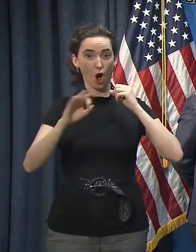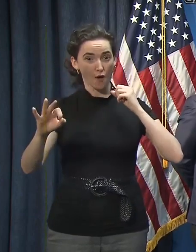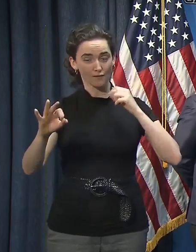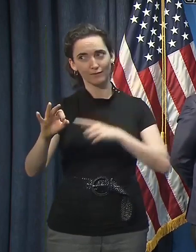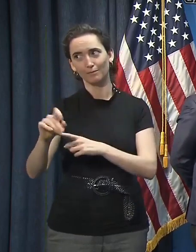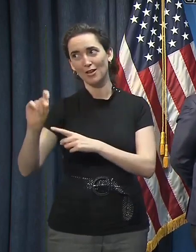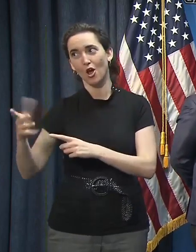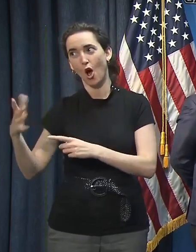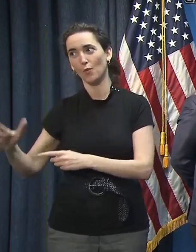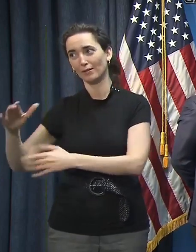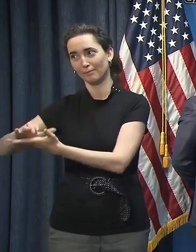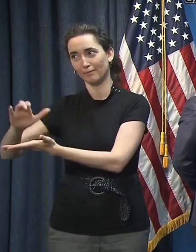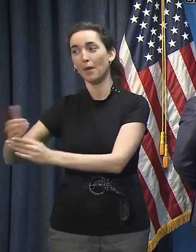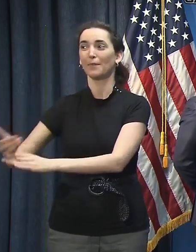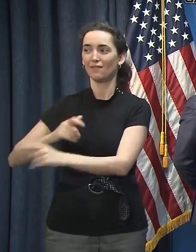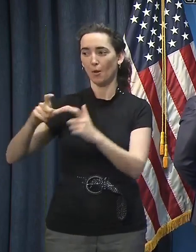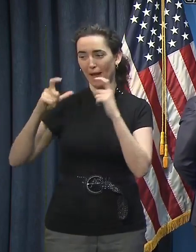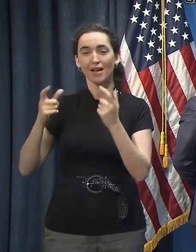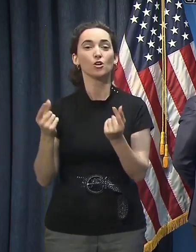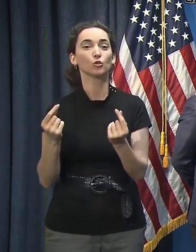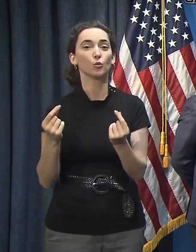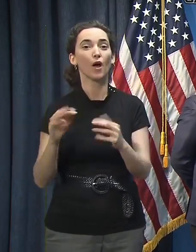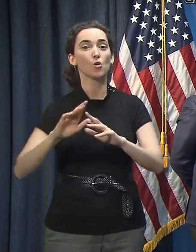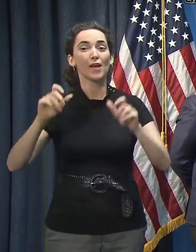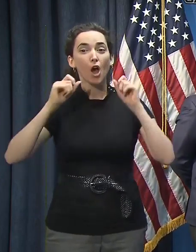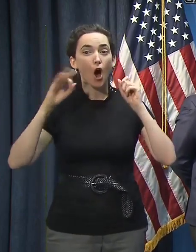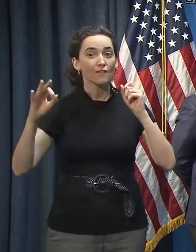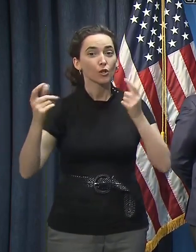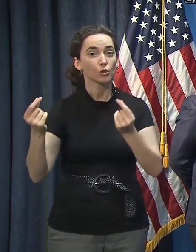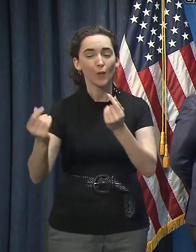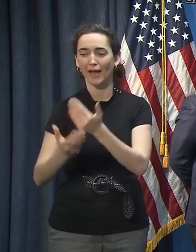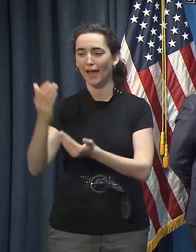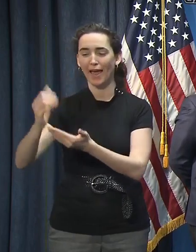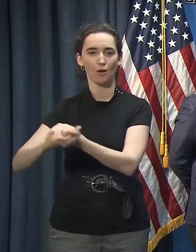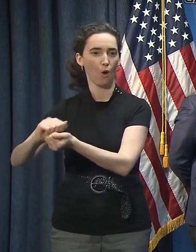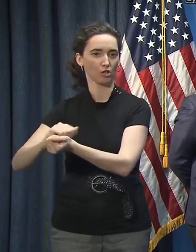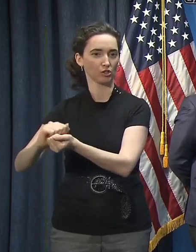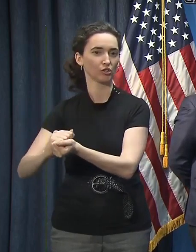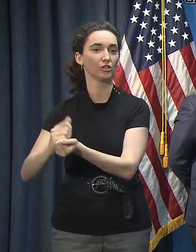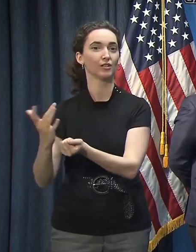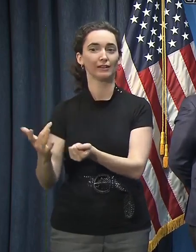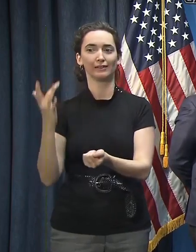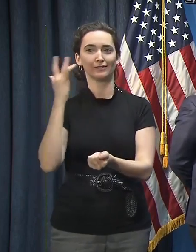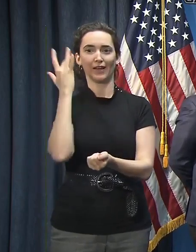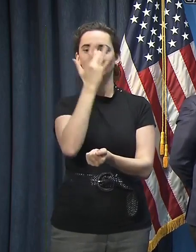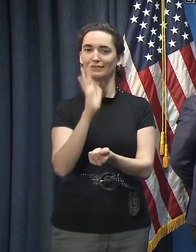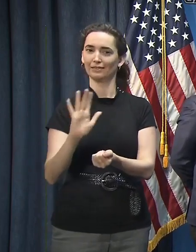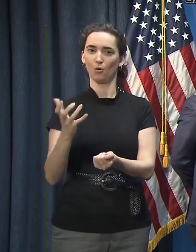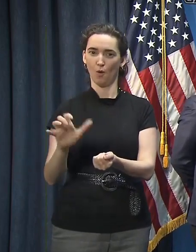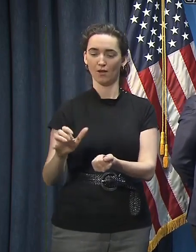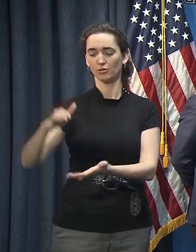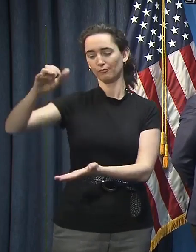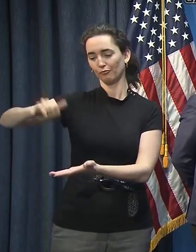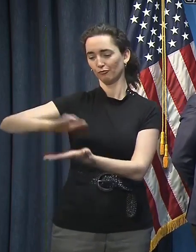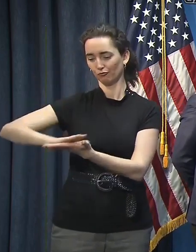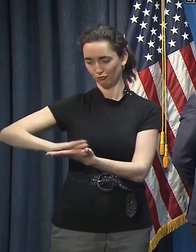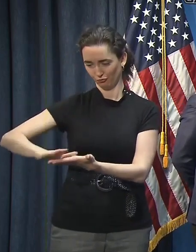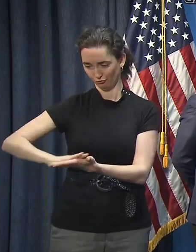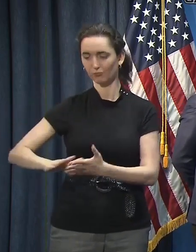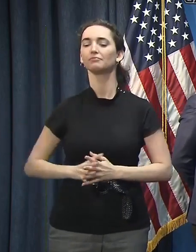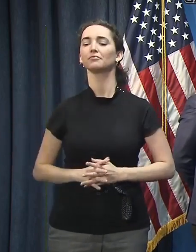before I put on my mask, you need to wash your hands because you're now going to touch your face. So put a little bit of hand sanitizer to